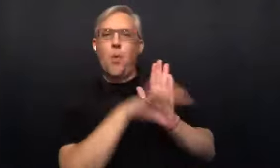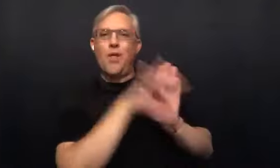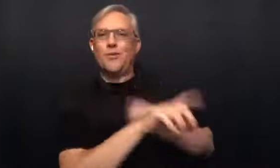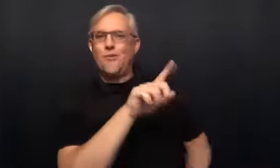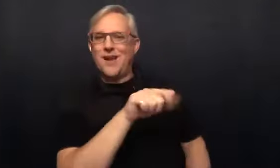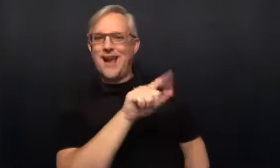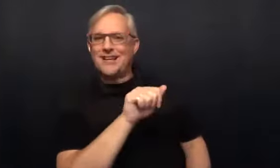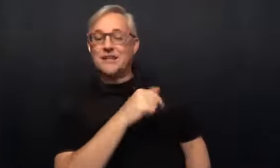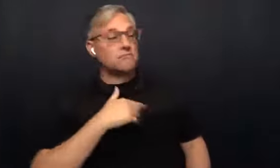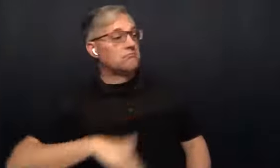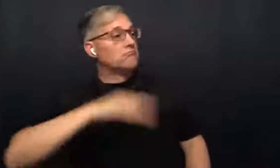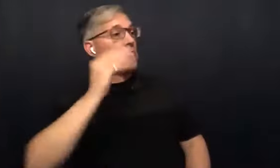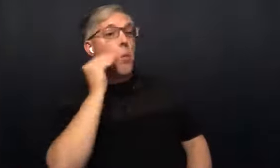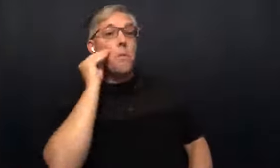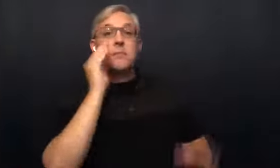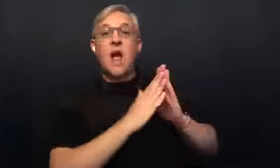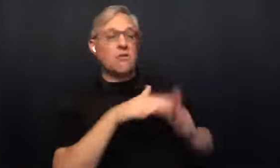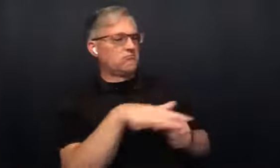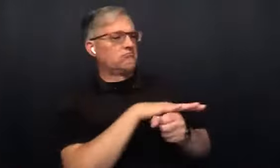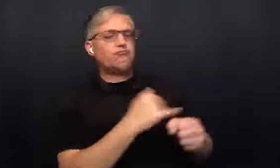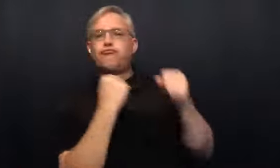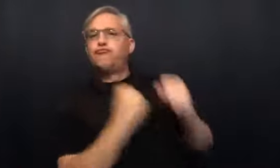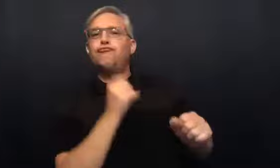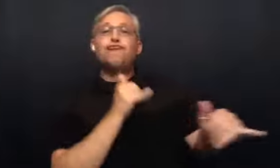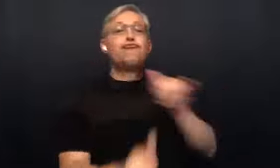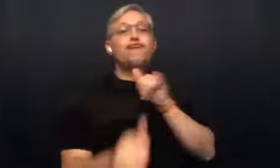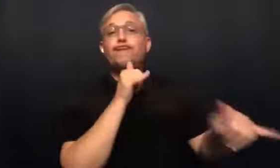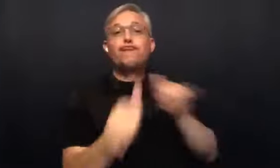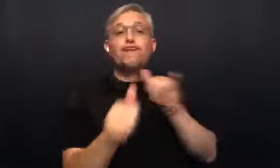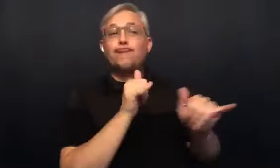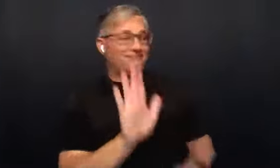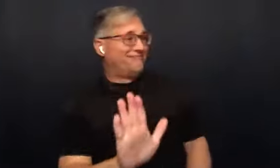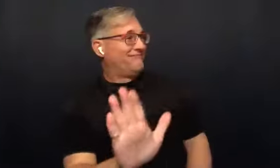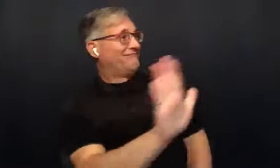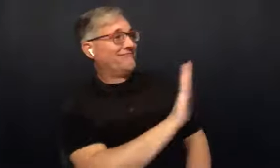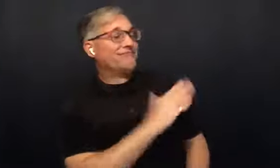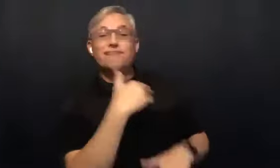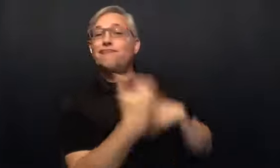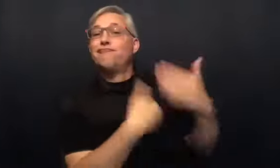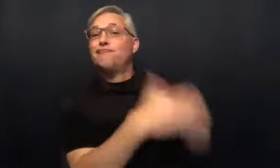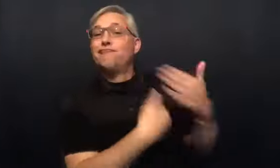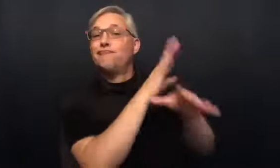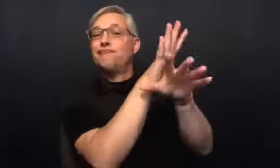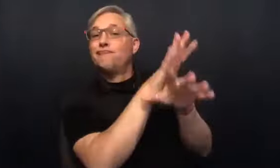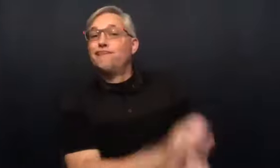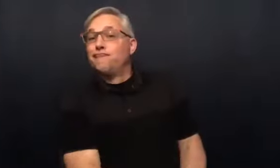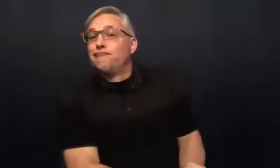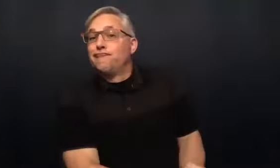is really part and parcel of just living in that part of the country. And so I grew up in alcoholism.